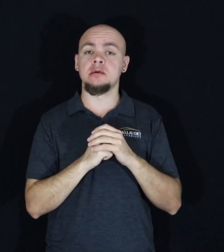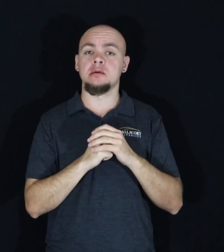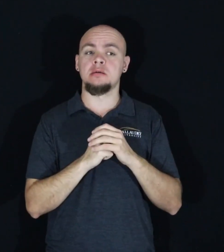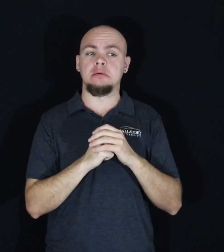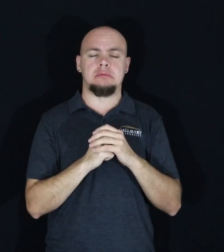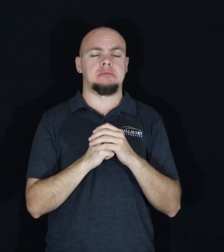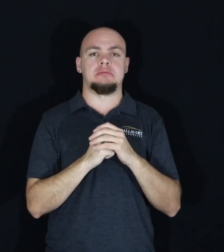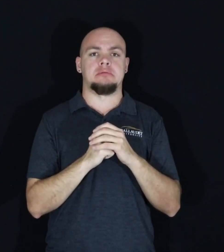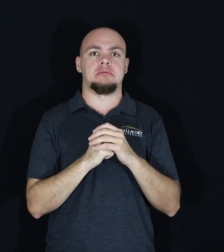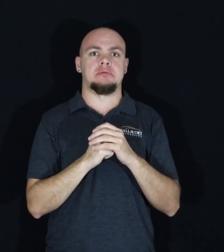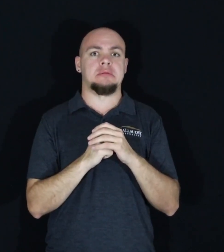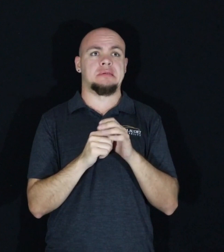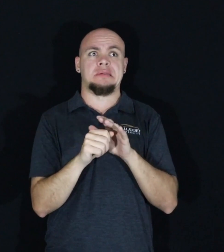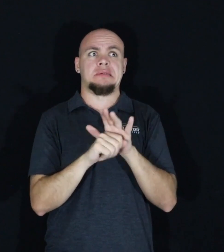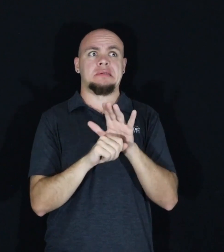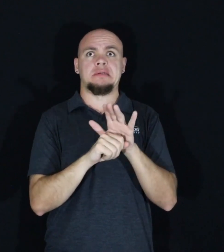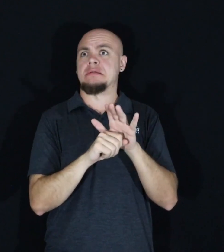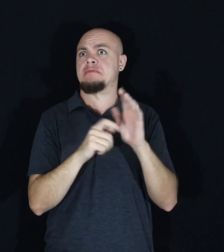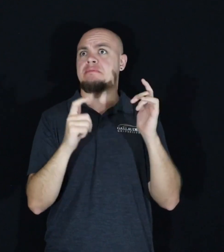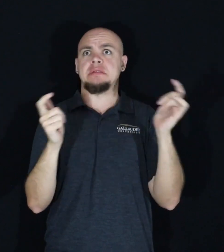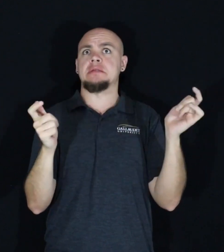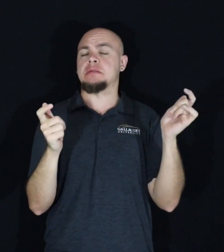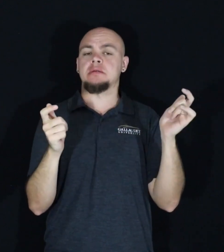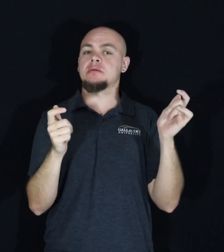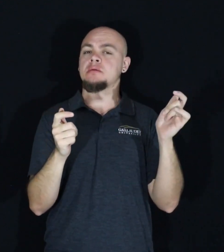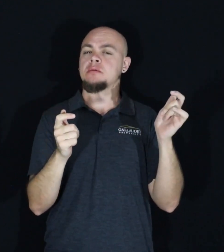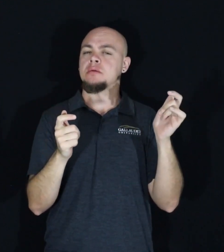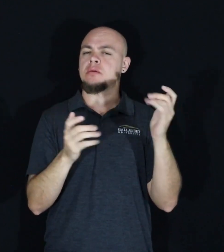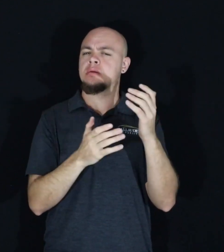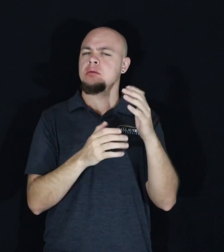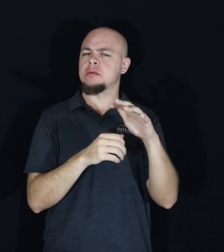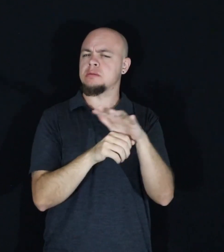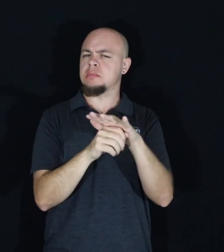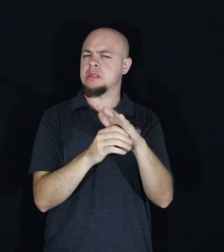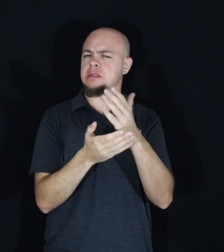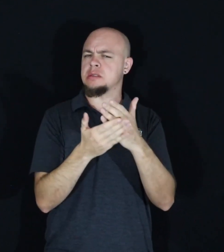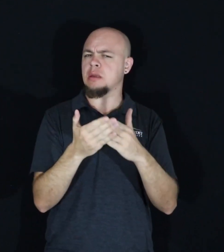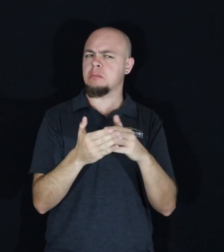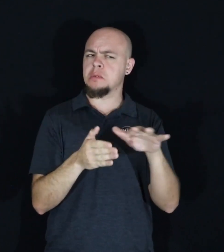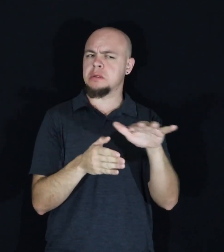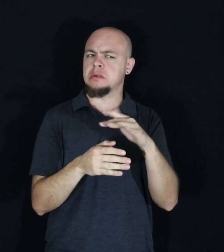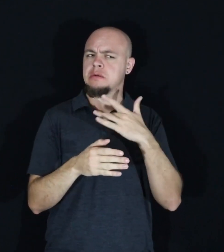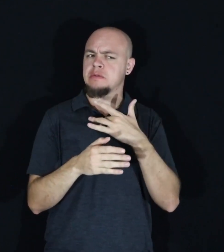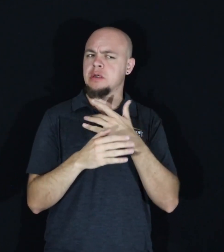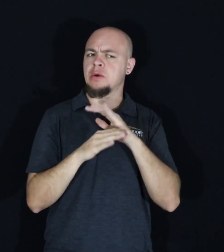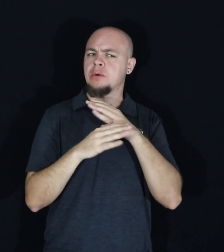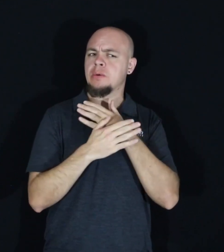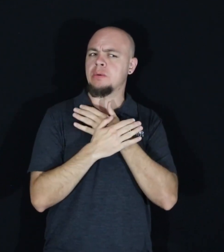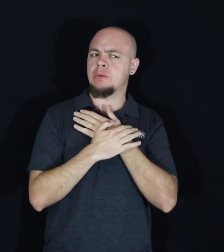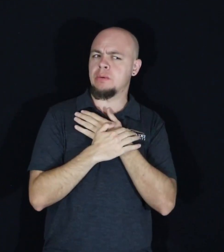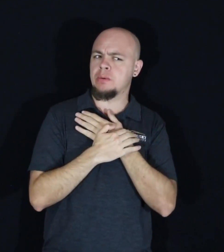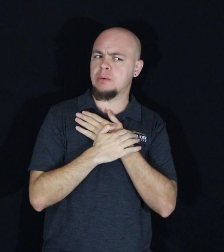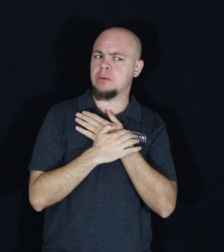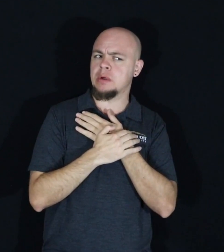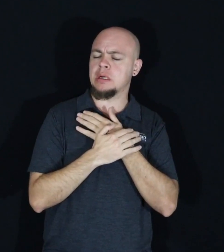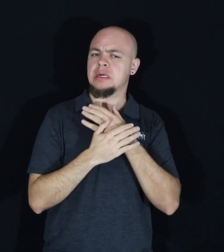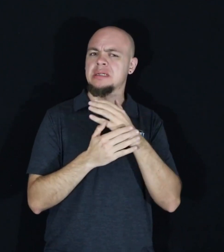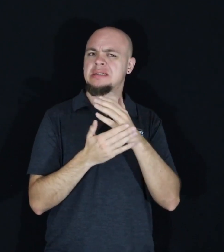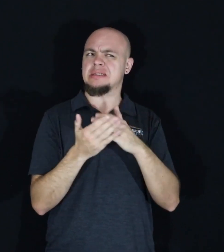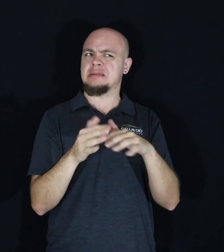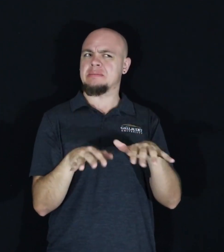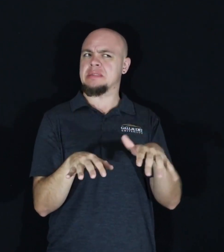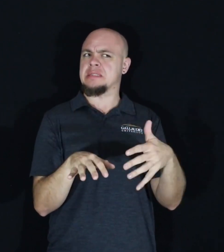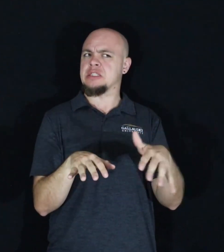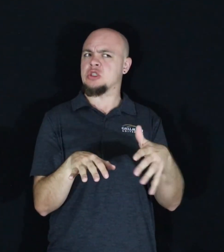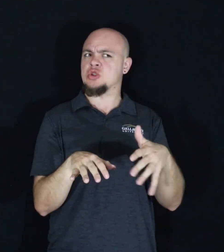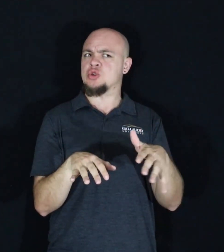enough? Why is it that some spaces make me feel so relaxed and others don't? But these